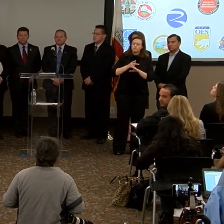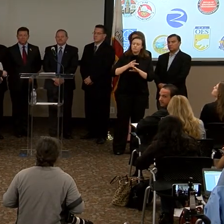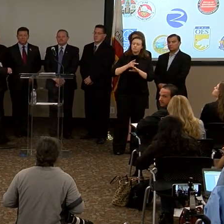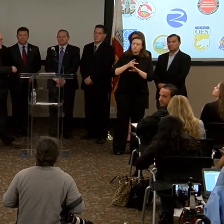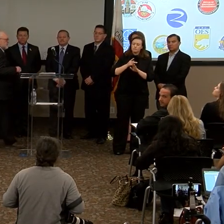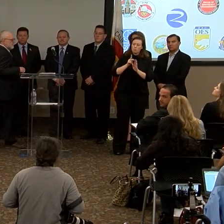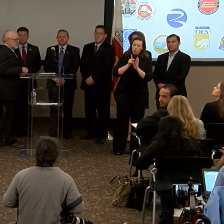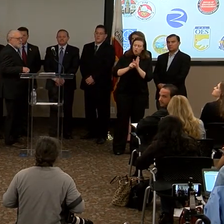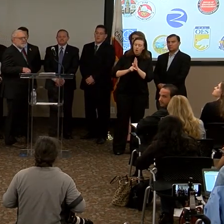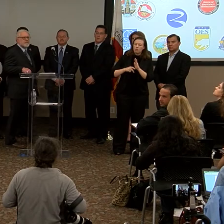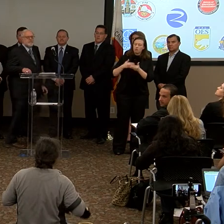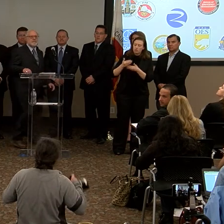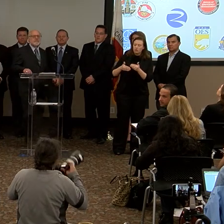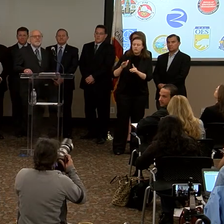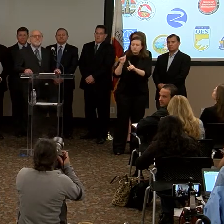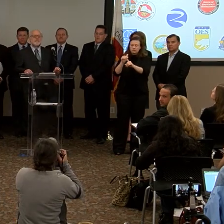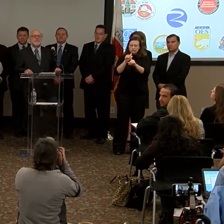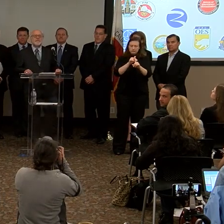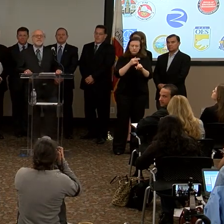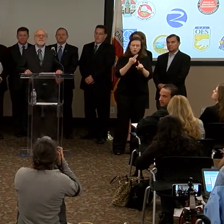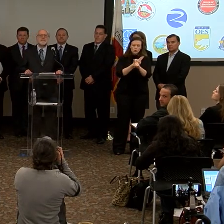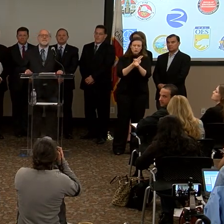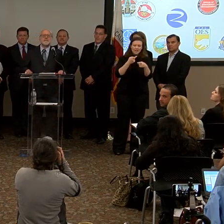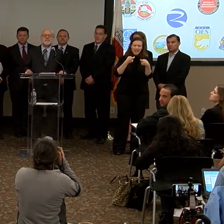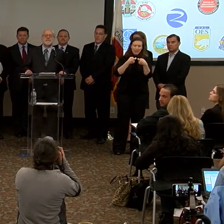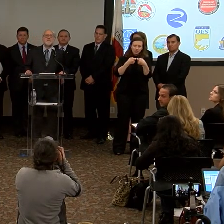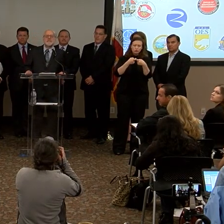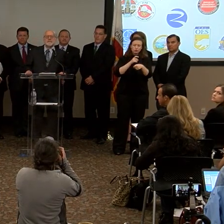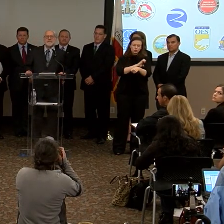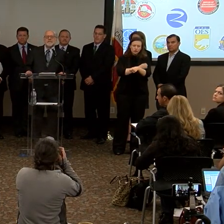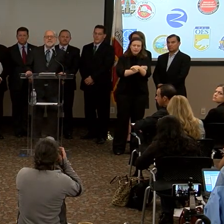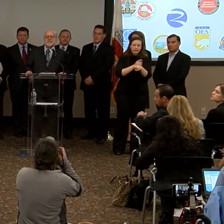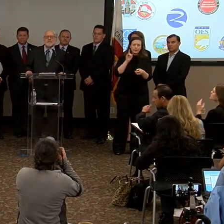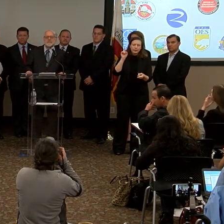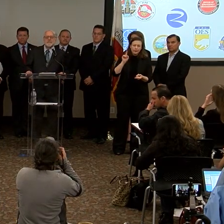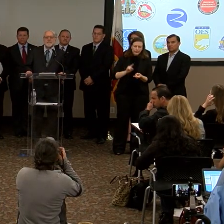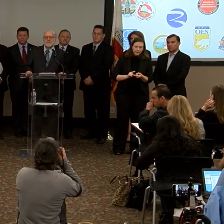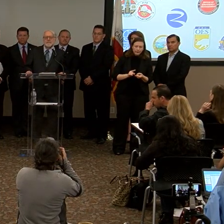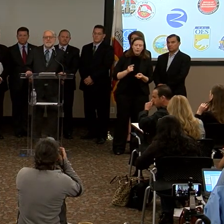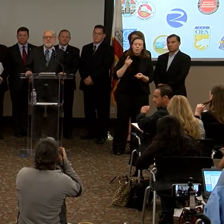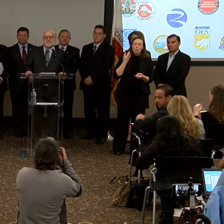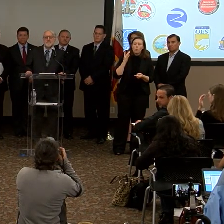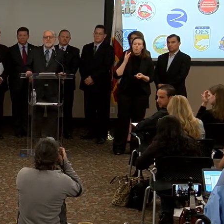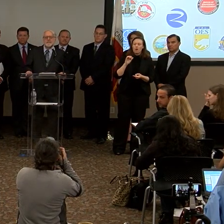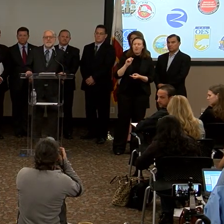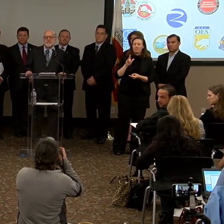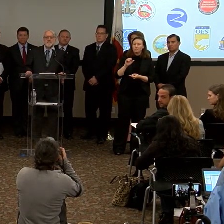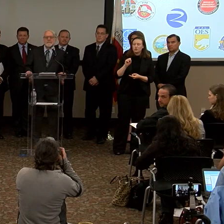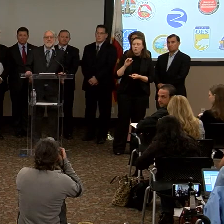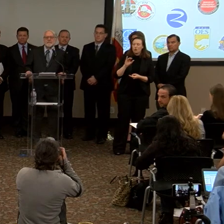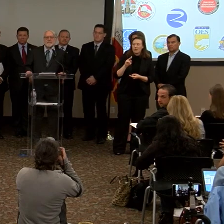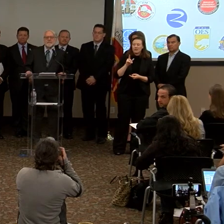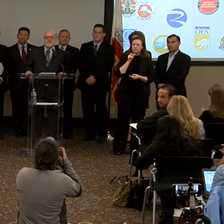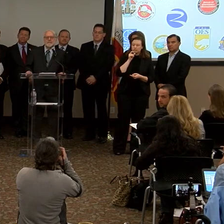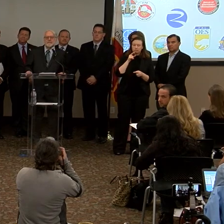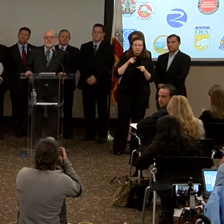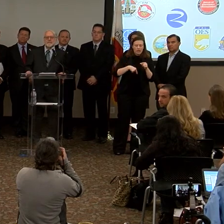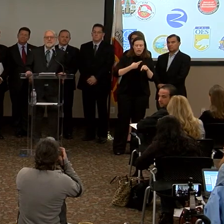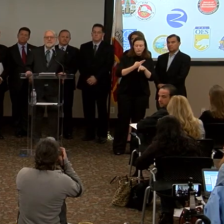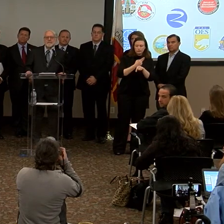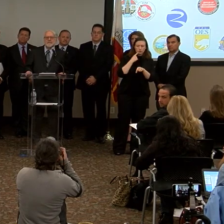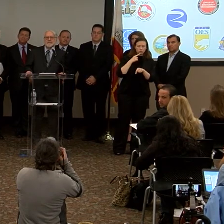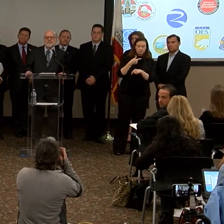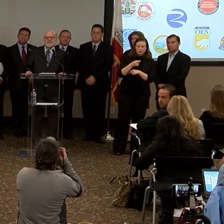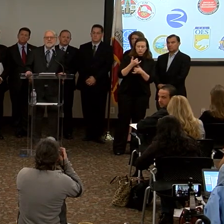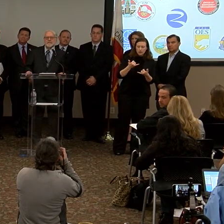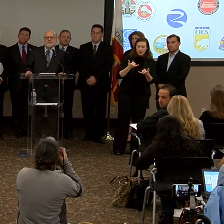out to people to use less energy based on the fact we may not have Aliso Canyon to provide natural gas. Is there any concern from the Energy Commission that